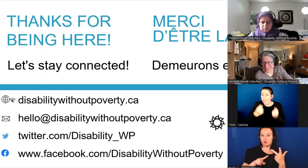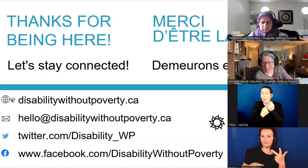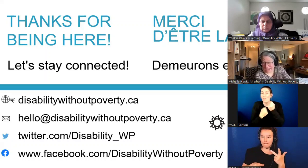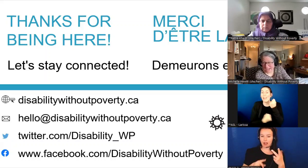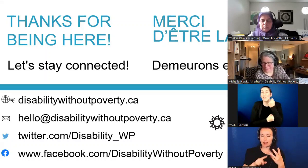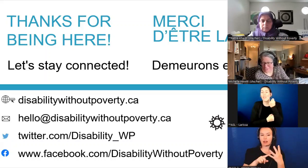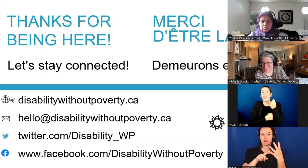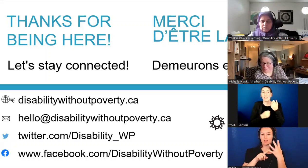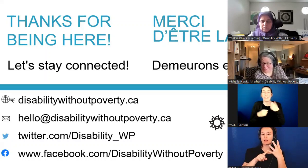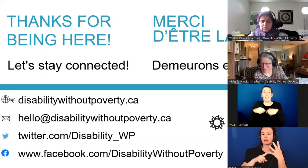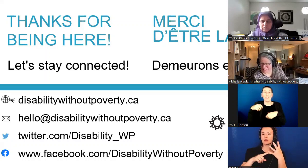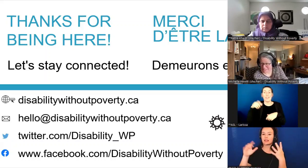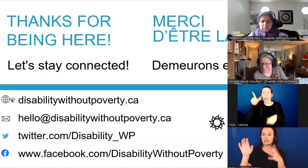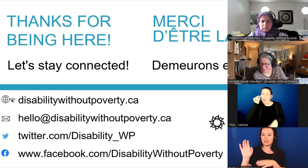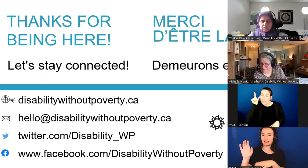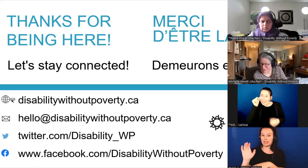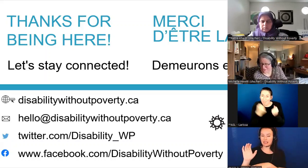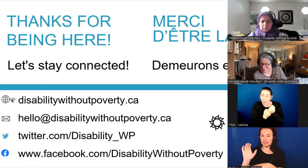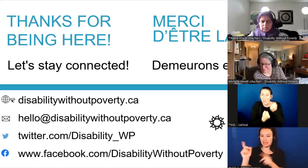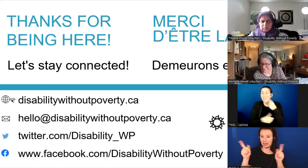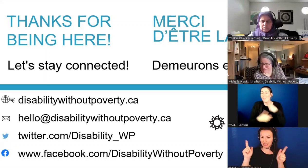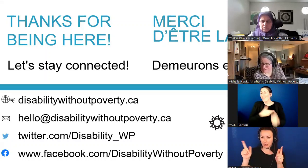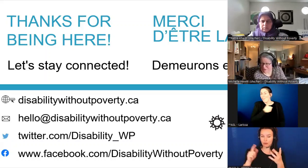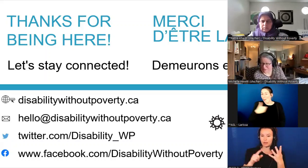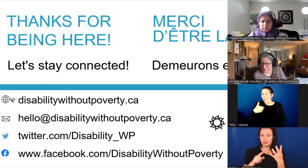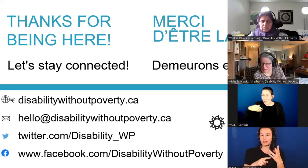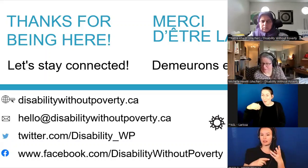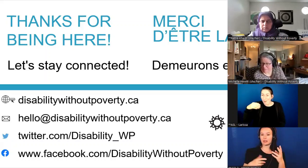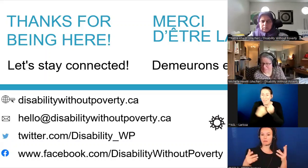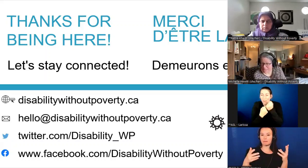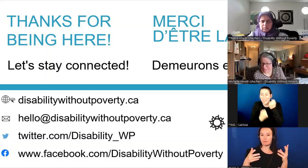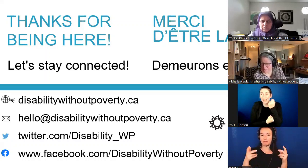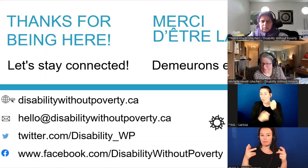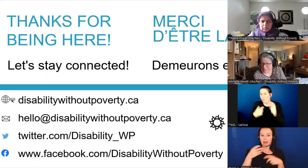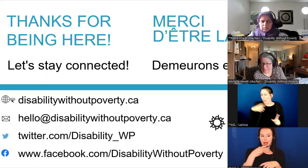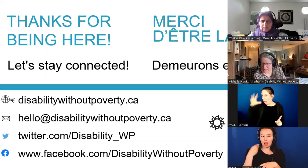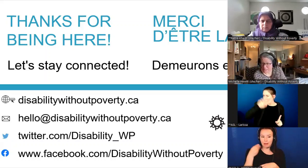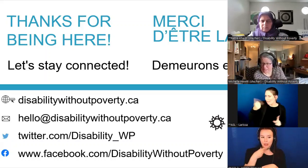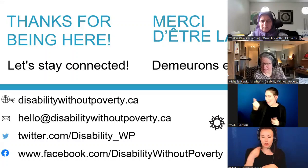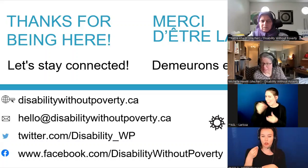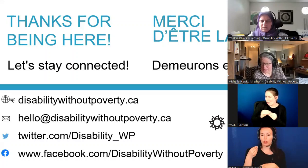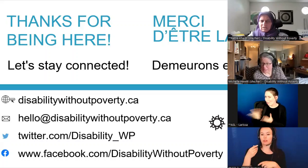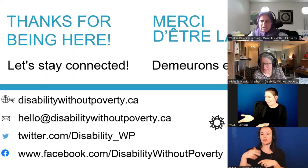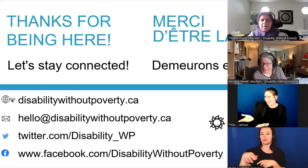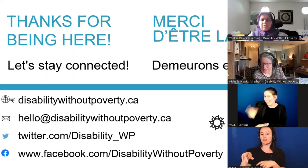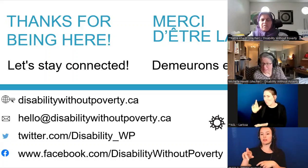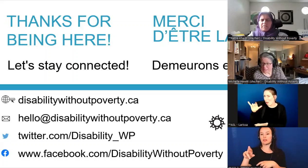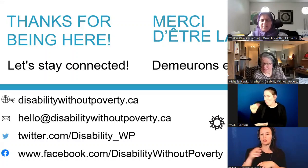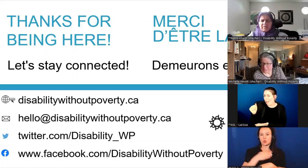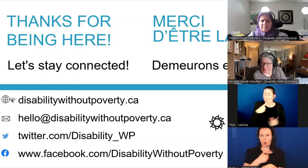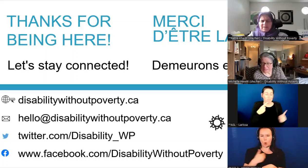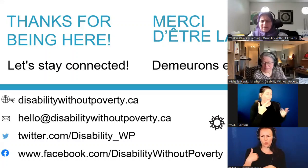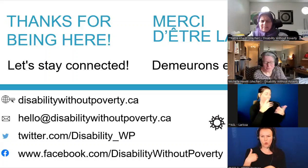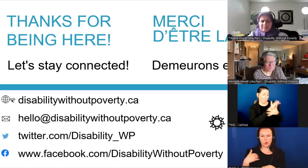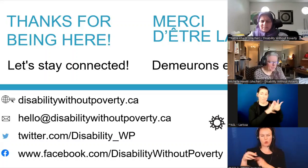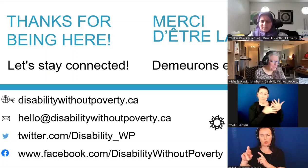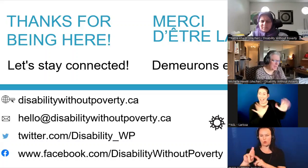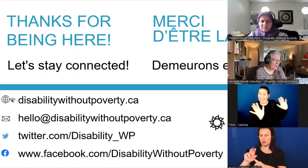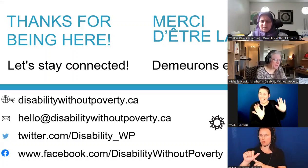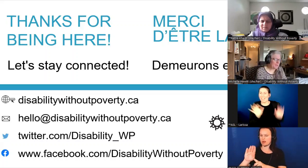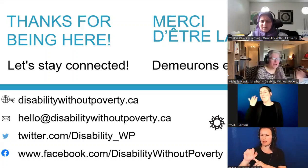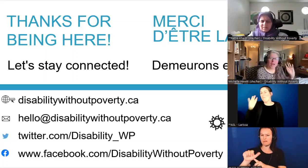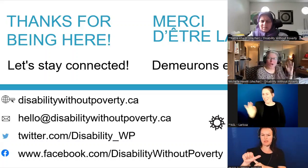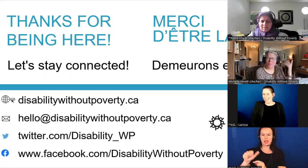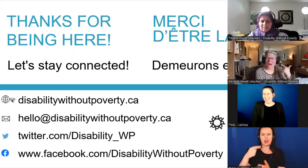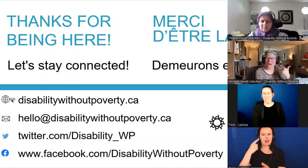Foundation, Hamilton Foundation, Toronto Foundation. Rabia, have I missed anybody? You have covered everybody.